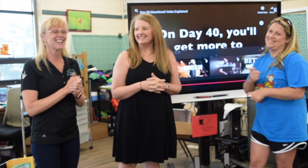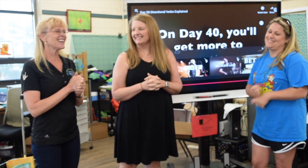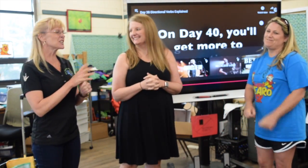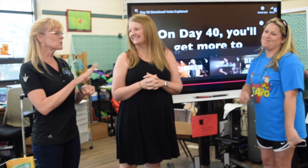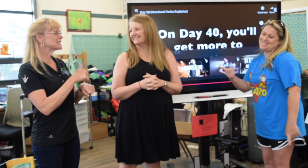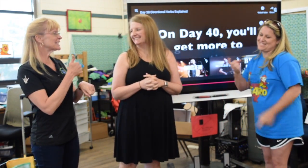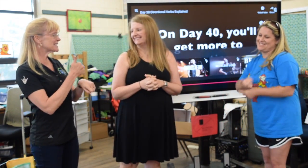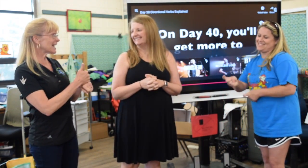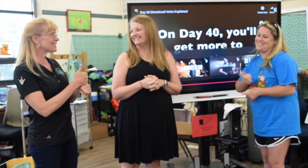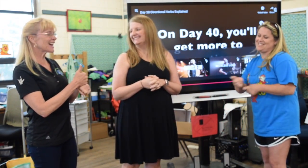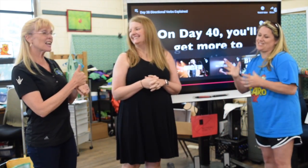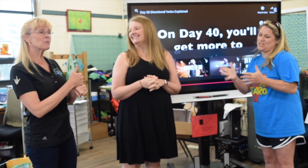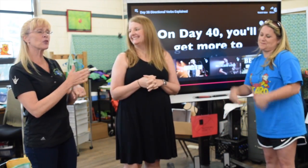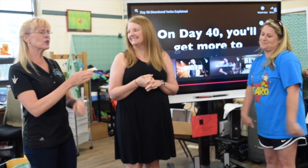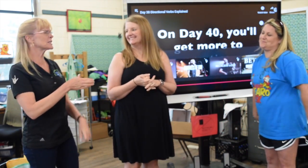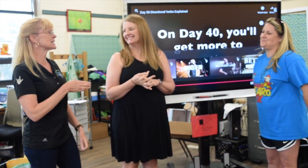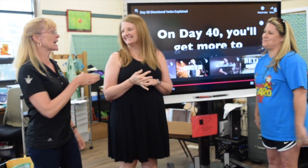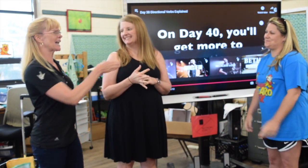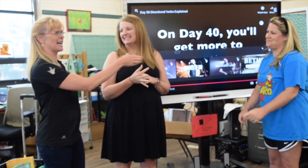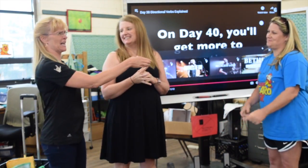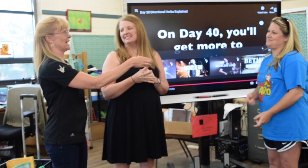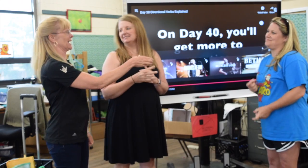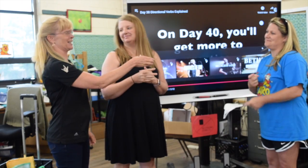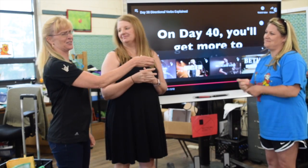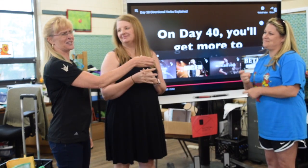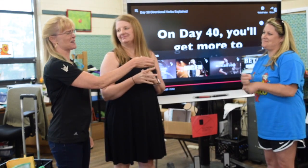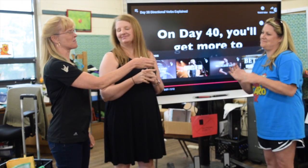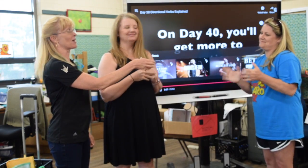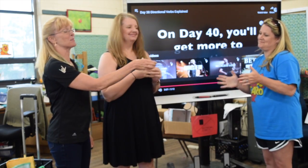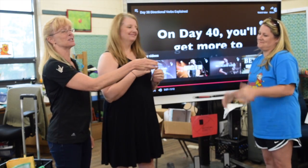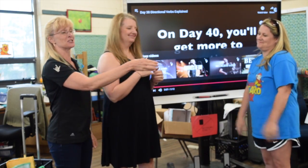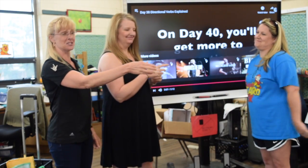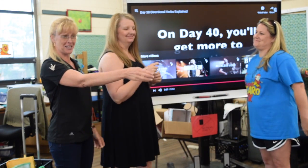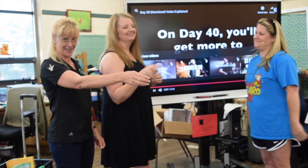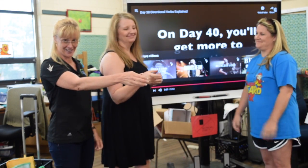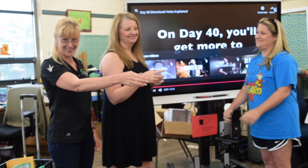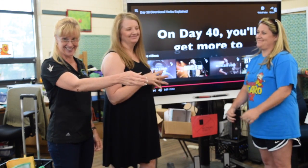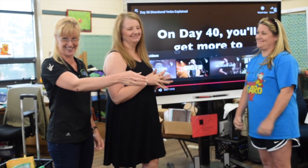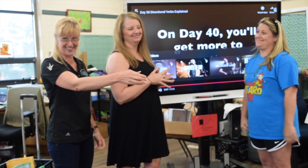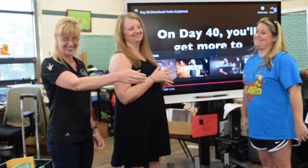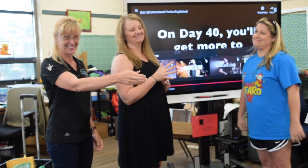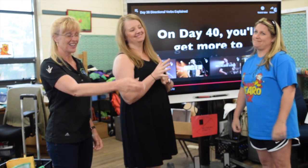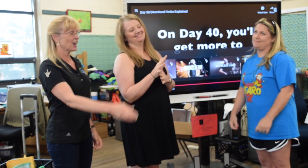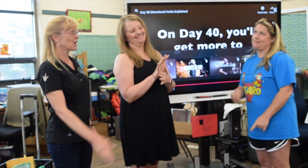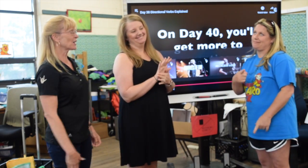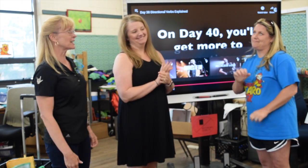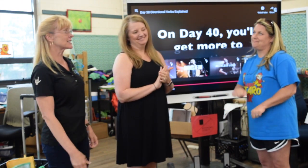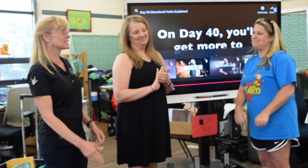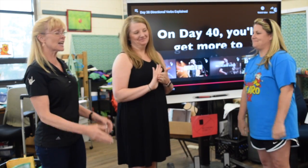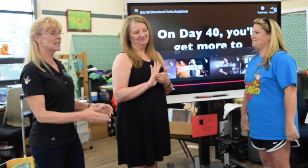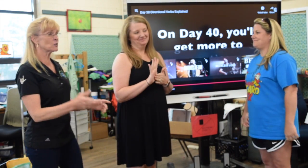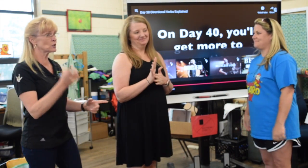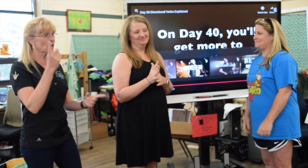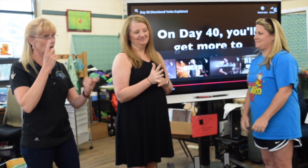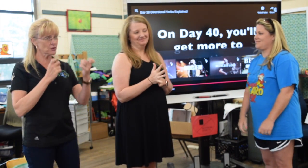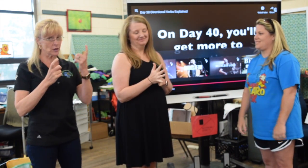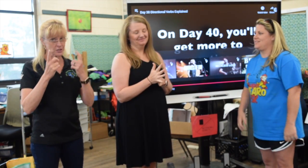yes, we did set that up for her to say, you can't bark, she can. Okay, do y'all have